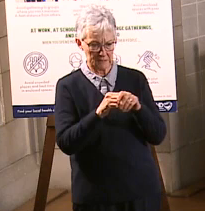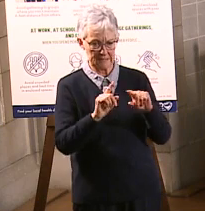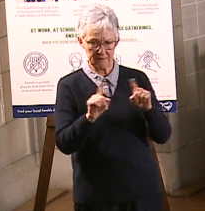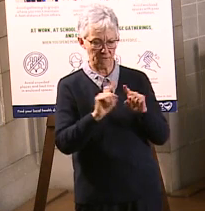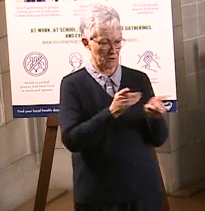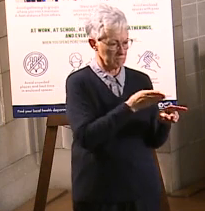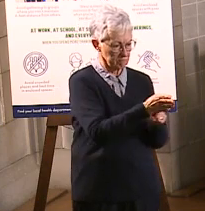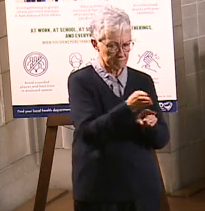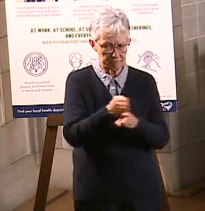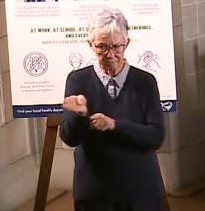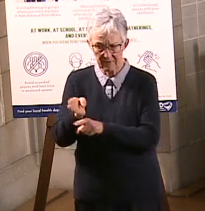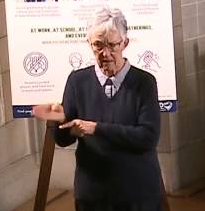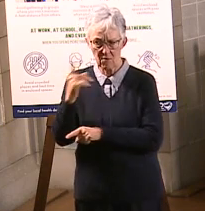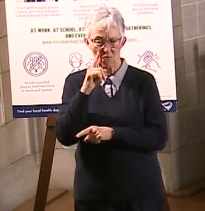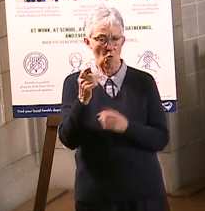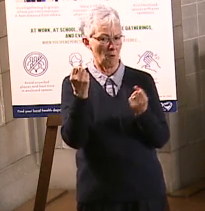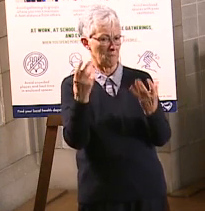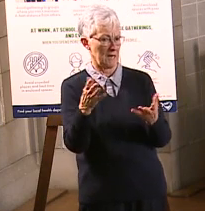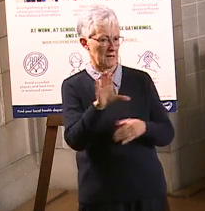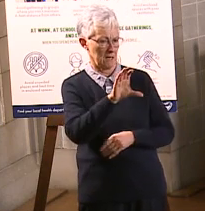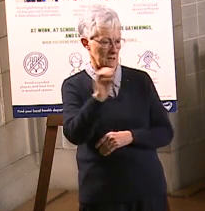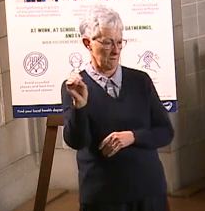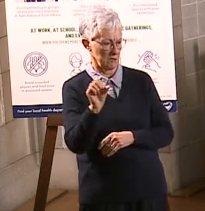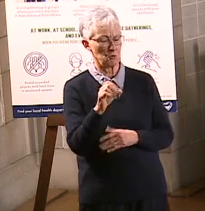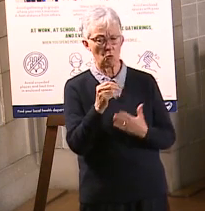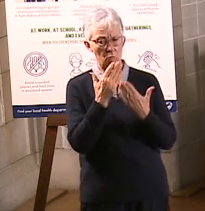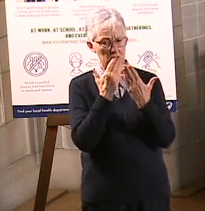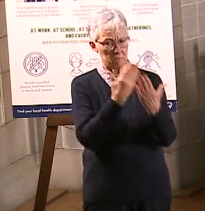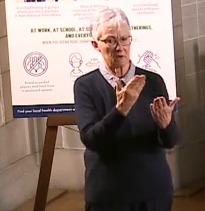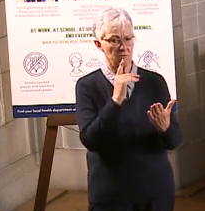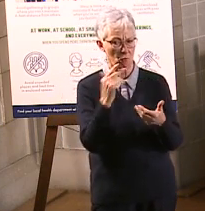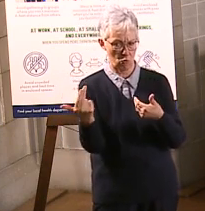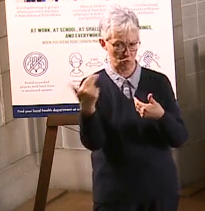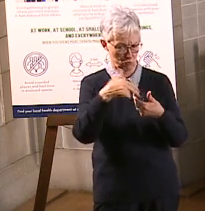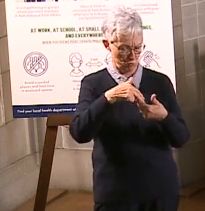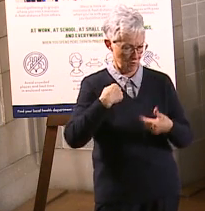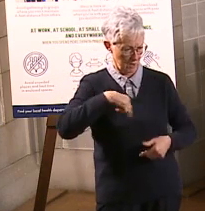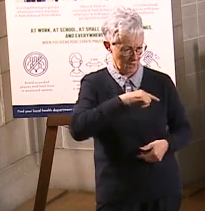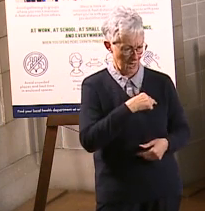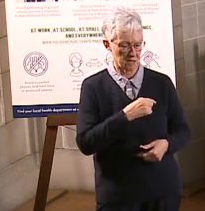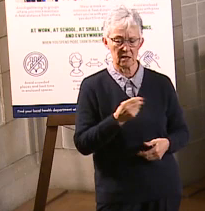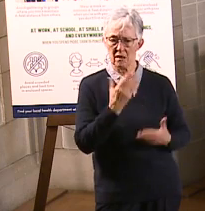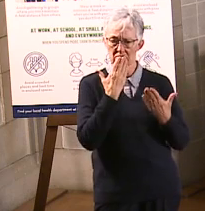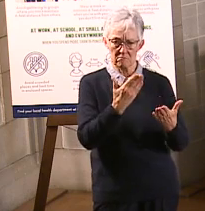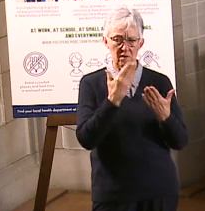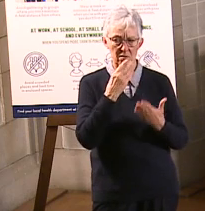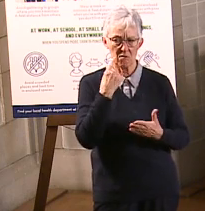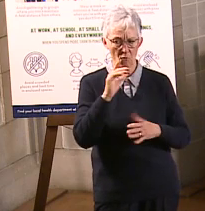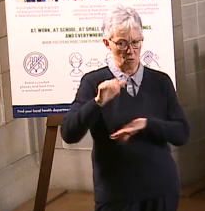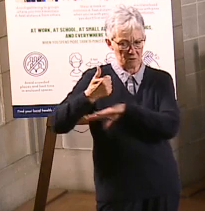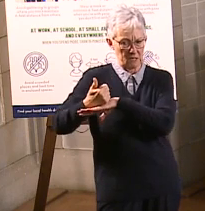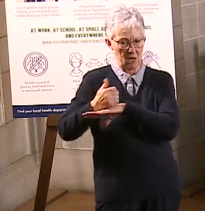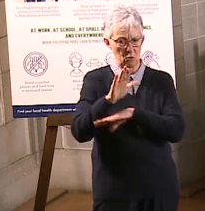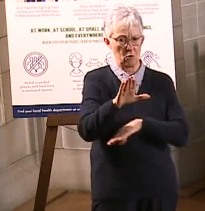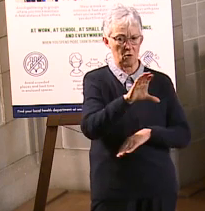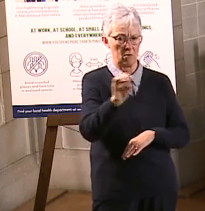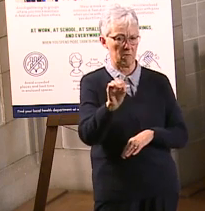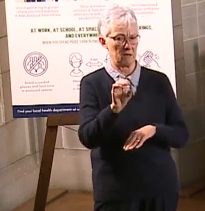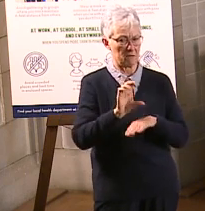world. So thanks very much for joining us here today. And again, we're very grateful for your investment in Nebraska and look forward to our continued